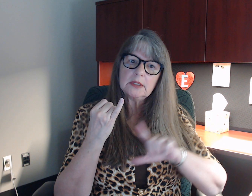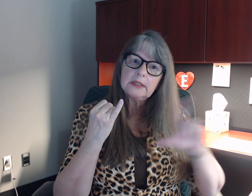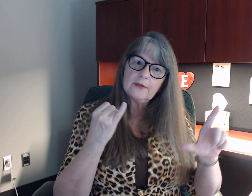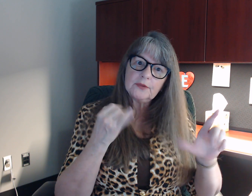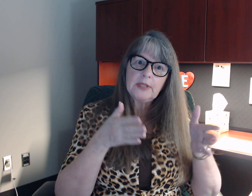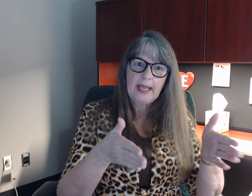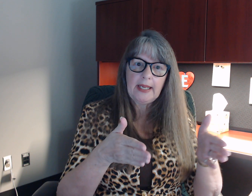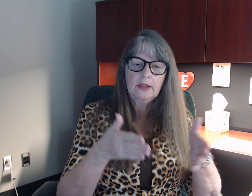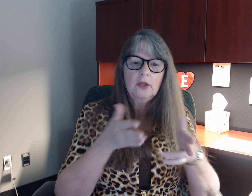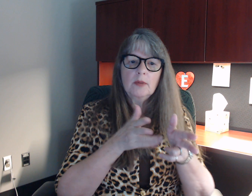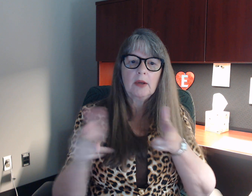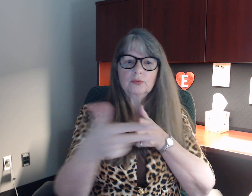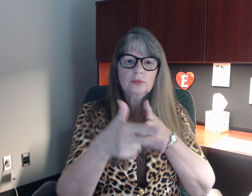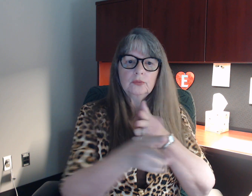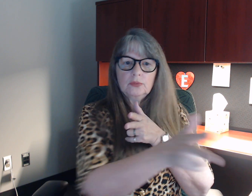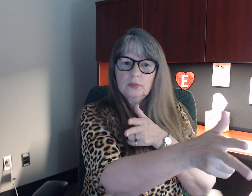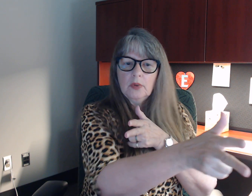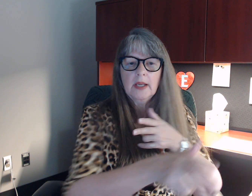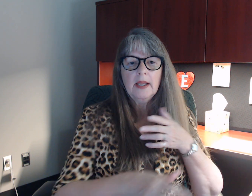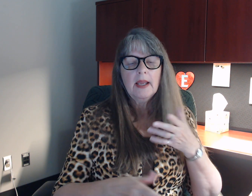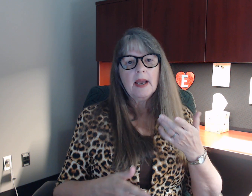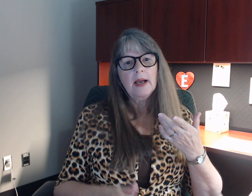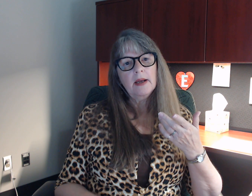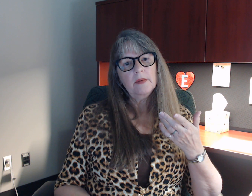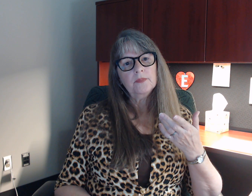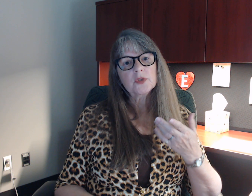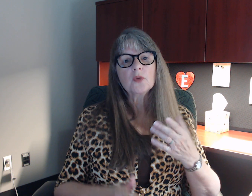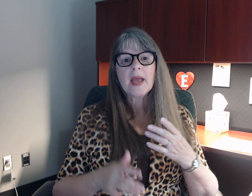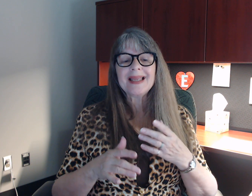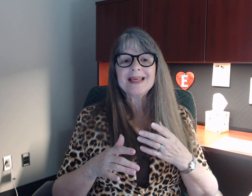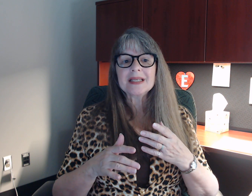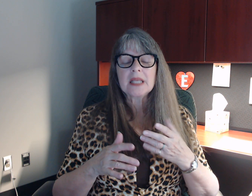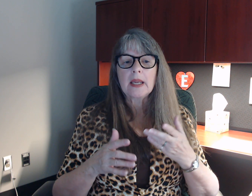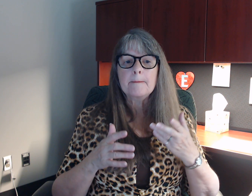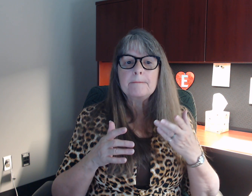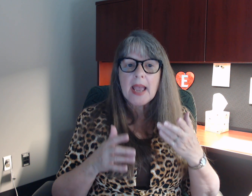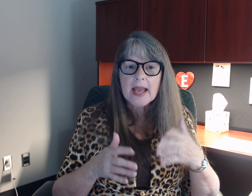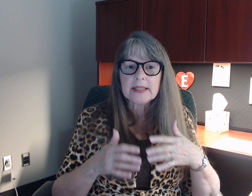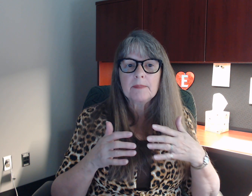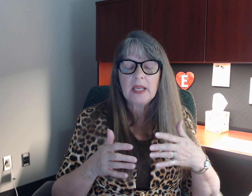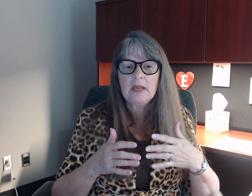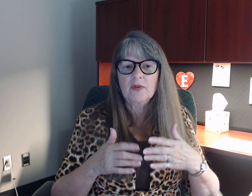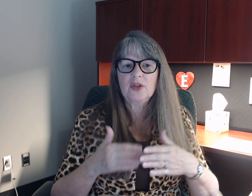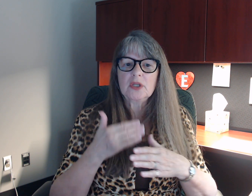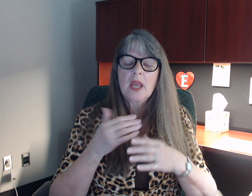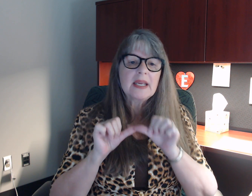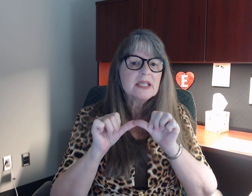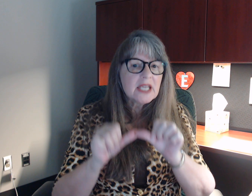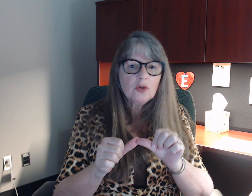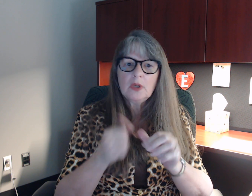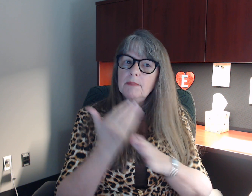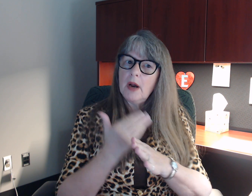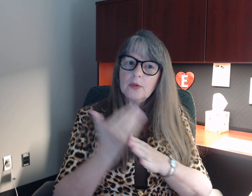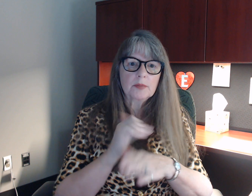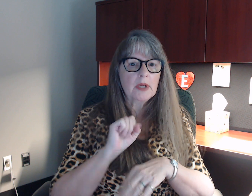left lane, you may go, ooh. So that is like a pet peeve, or that just continually bothers me all